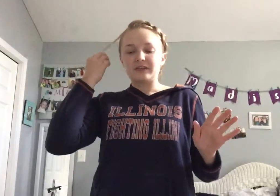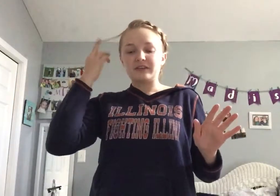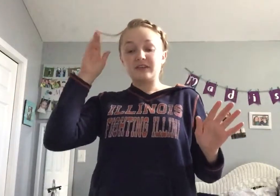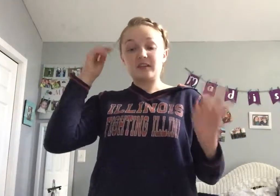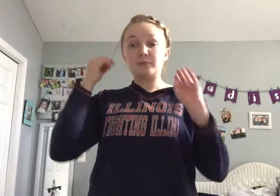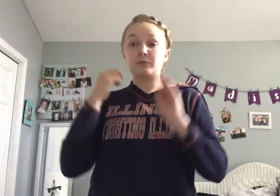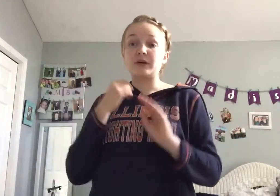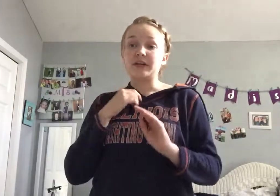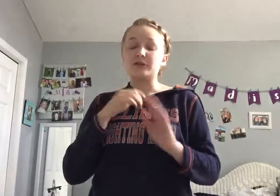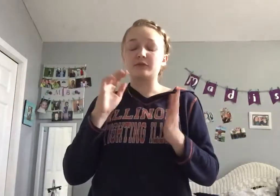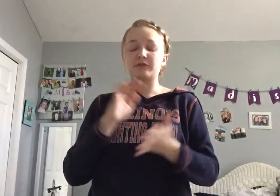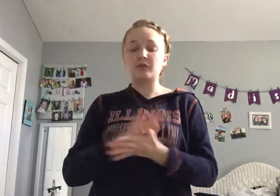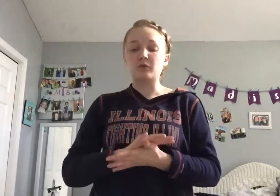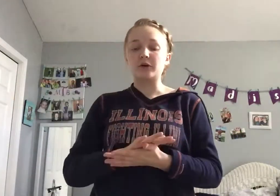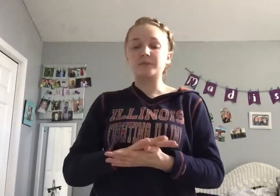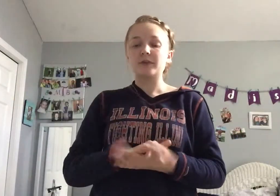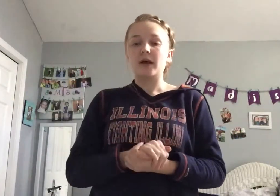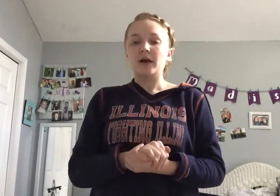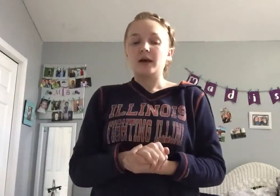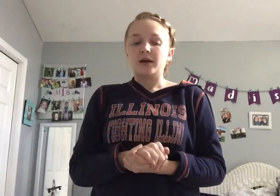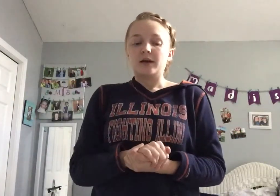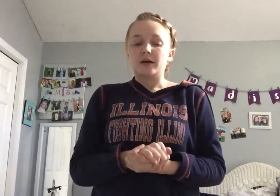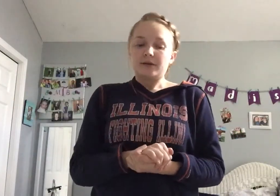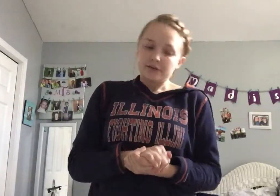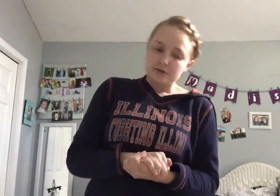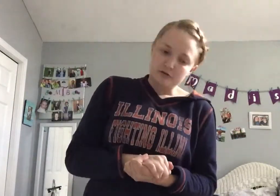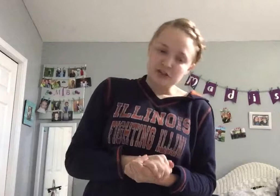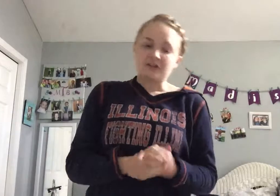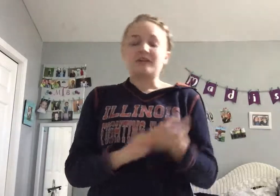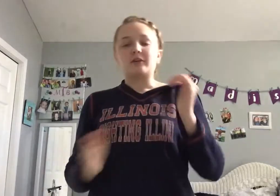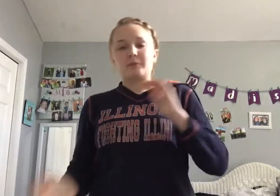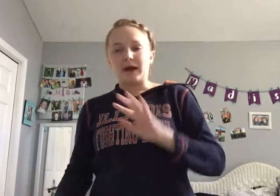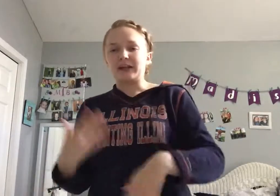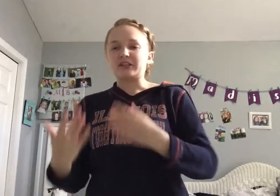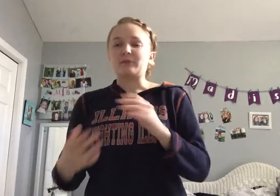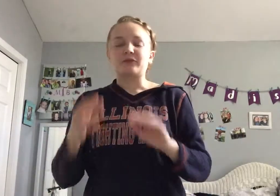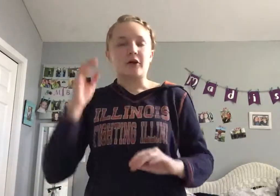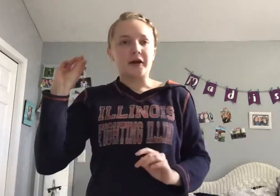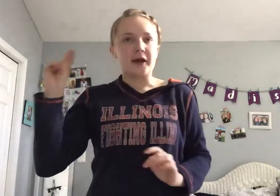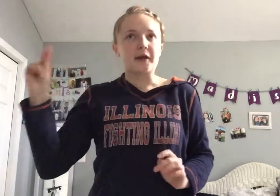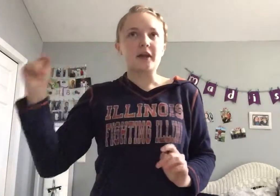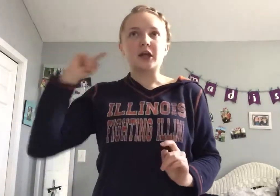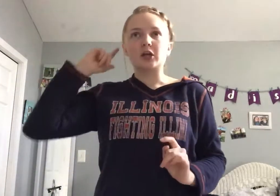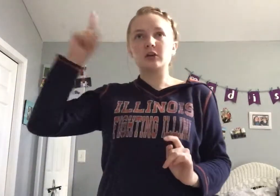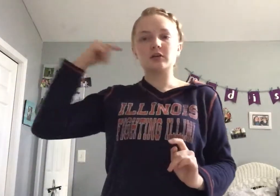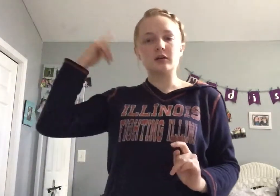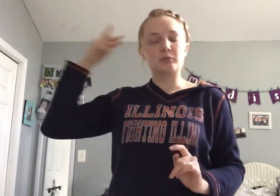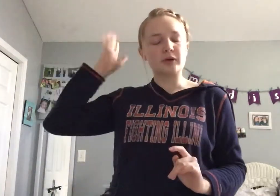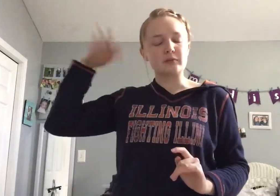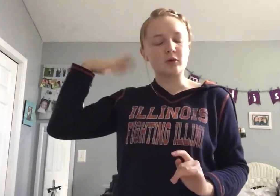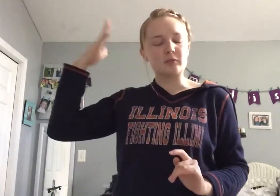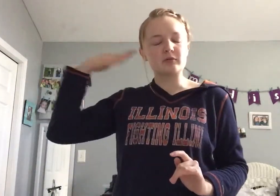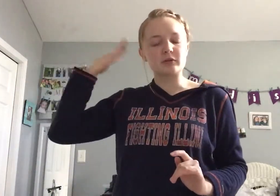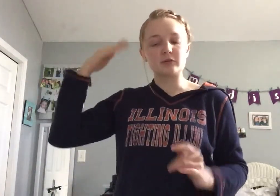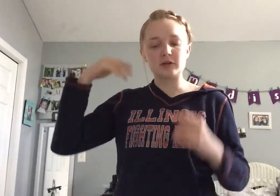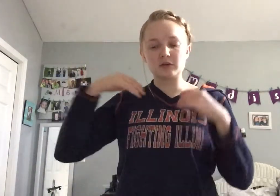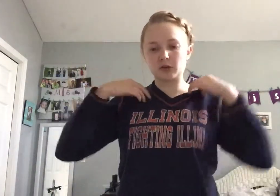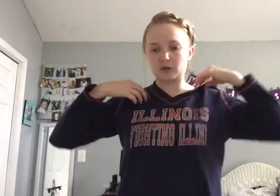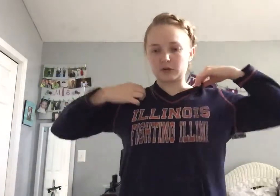this is the bridge for Jesus by Eddie James. Sorry, I had like a brain moment where it needed to load, I